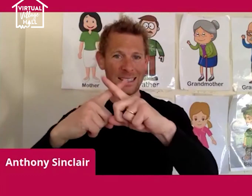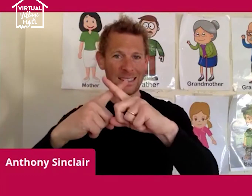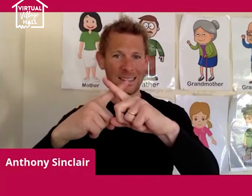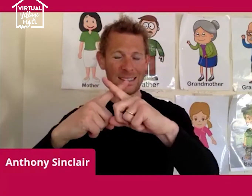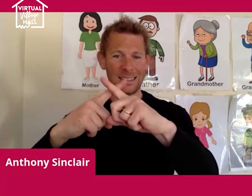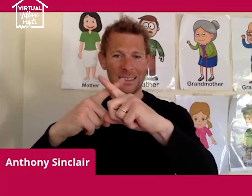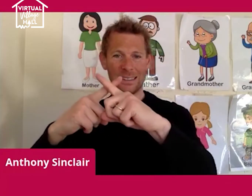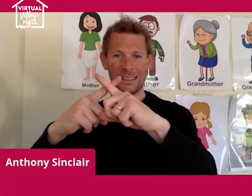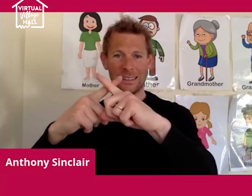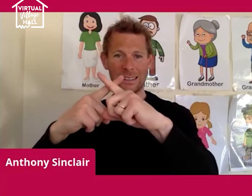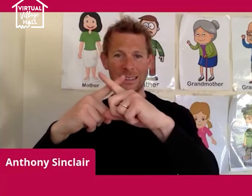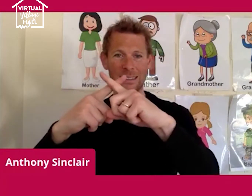X,